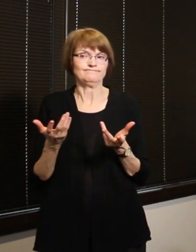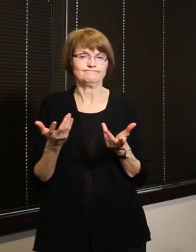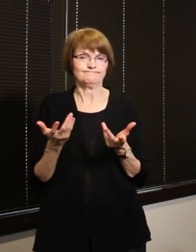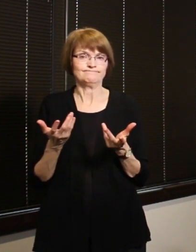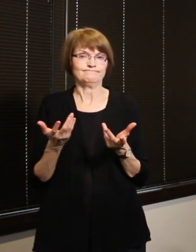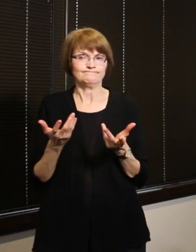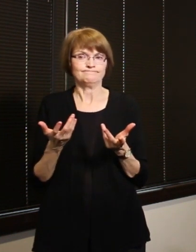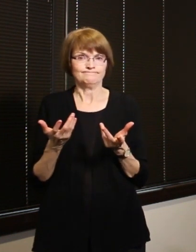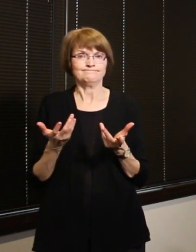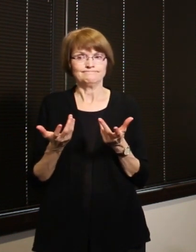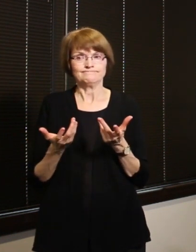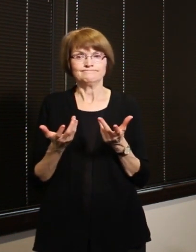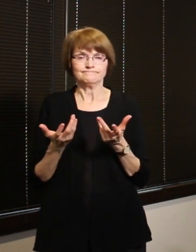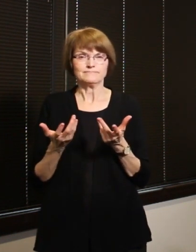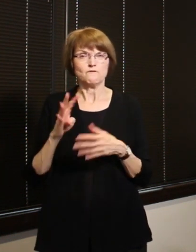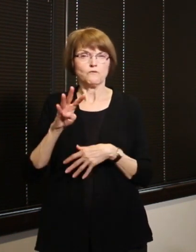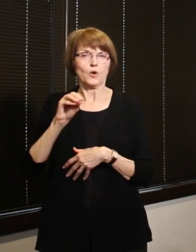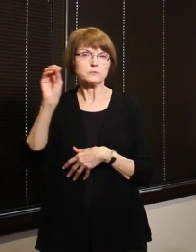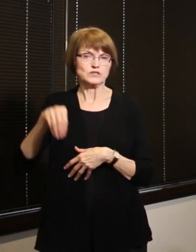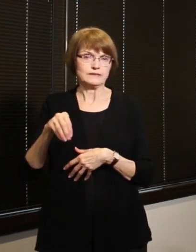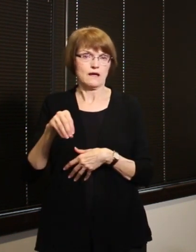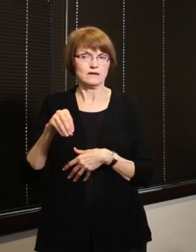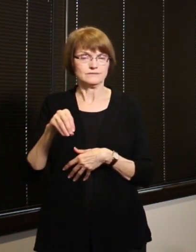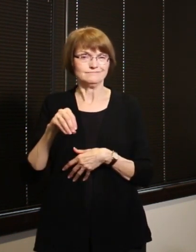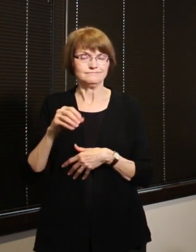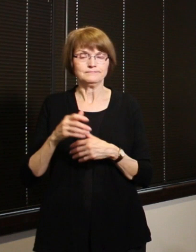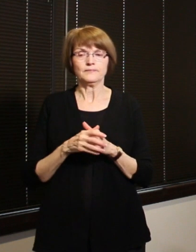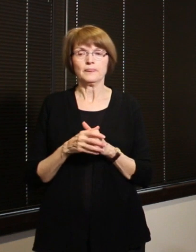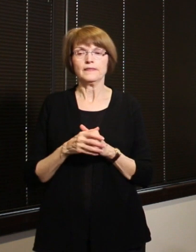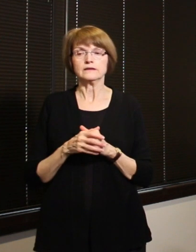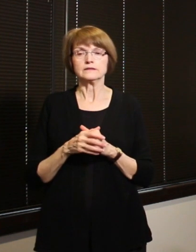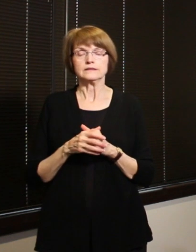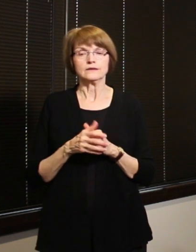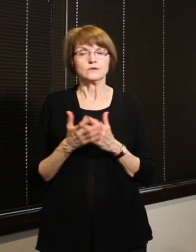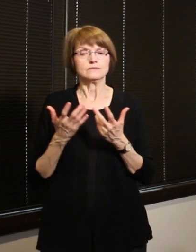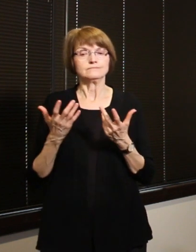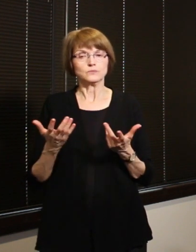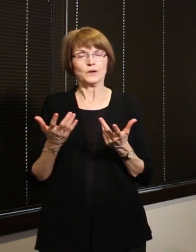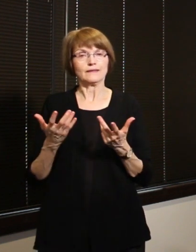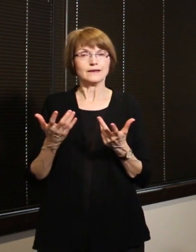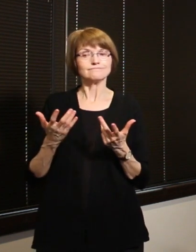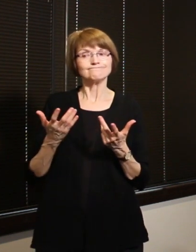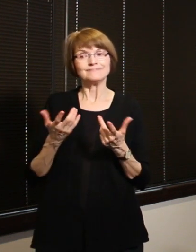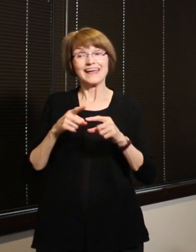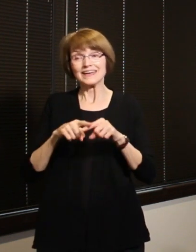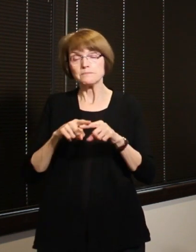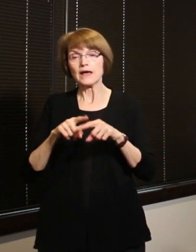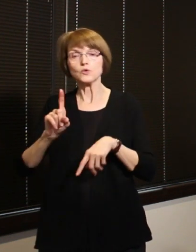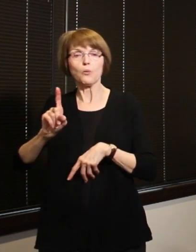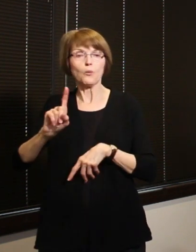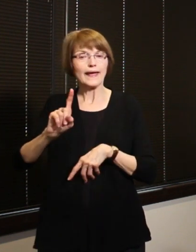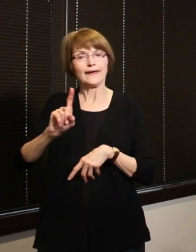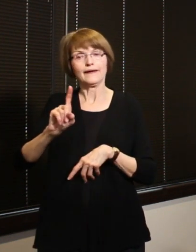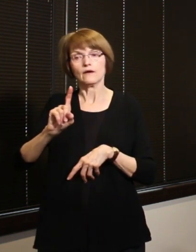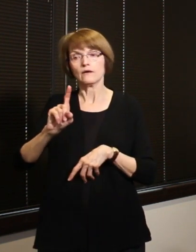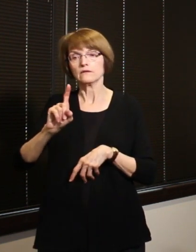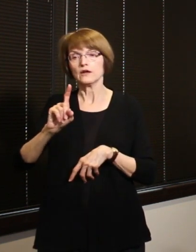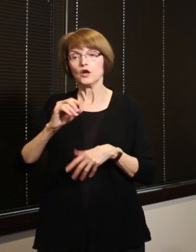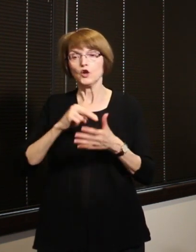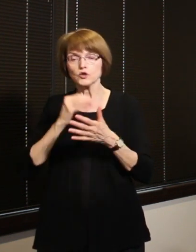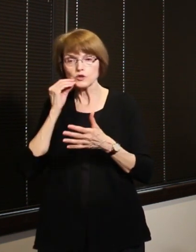seeing at SSM at around 40%. It's somewhat dependent upon where the facilities are, whether they're close